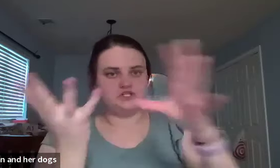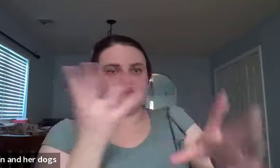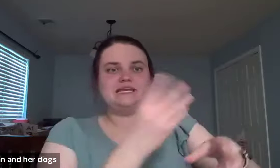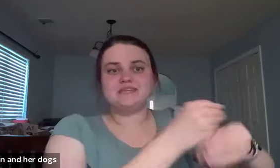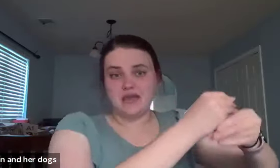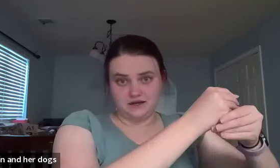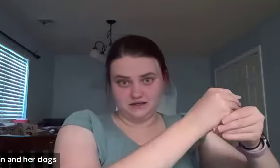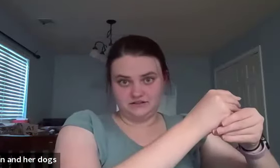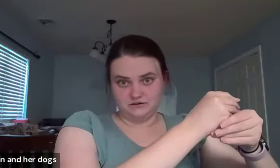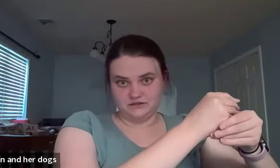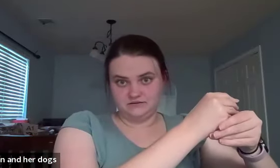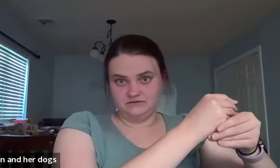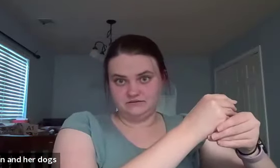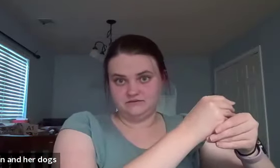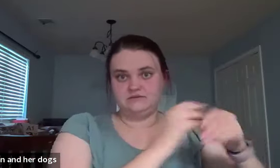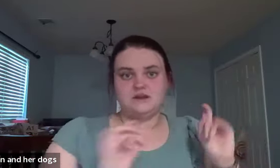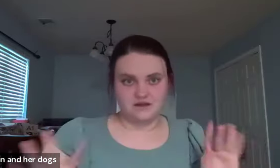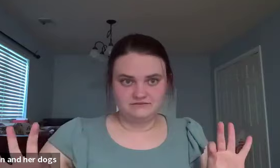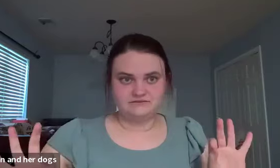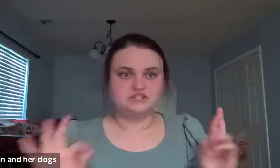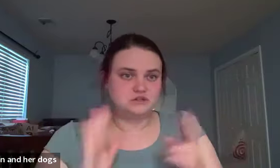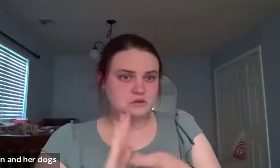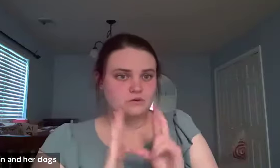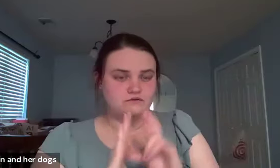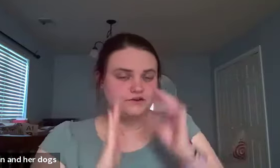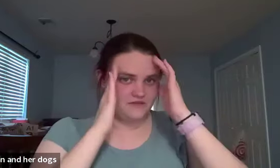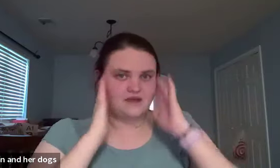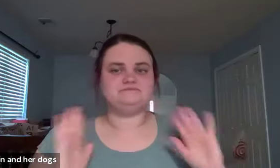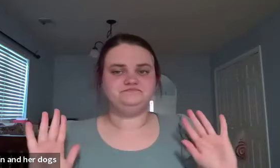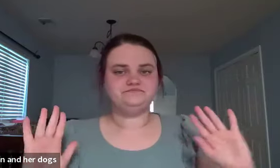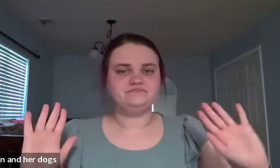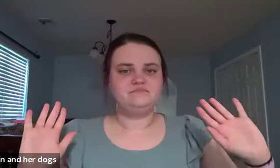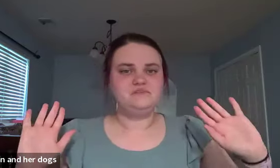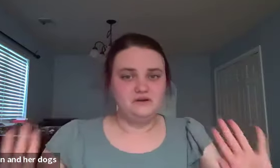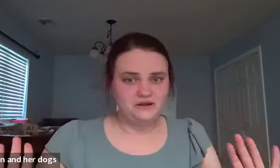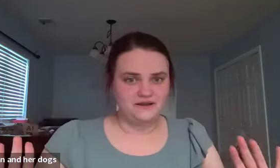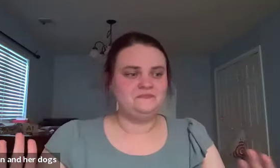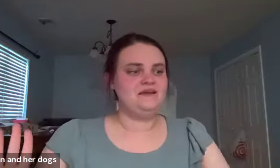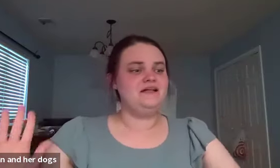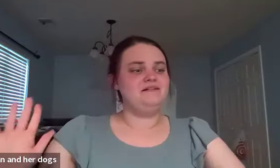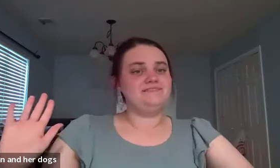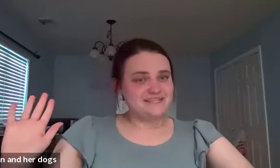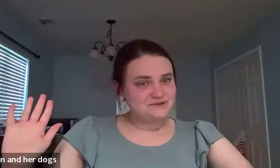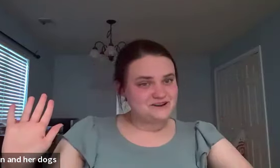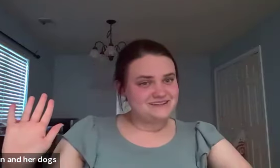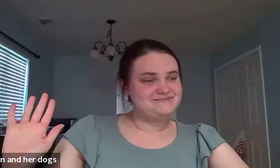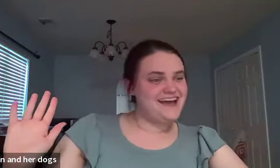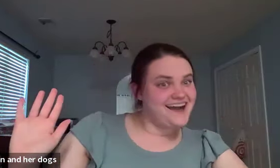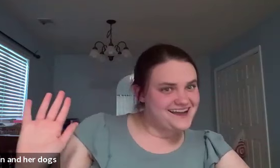just kind of keeps adding to it. Okay. Just a little quick review on that. Okay. Let's move on to some